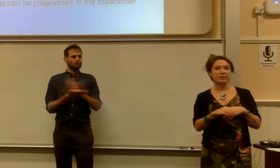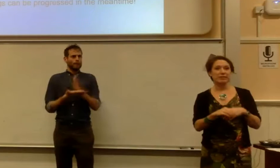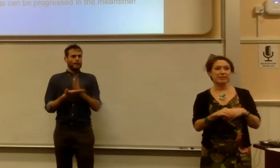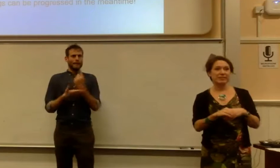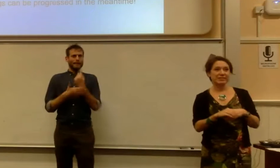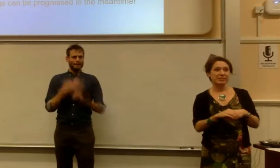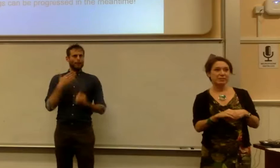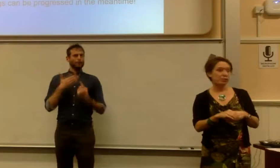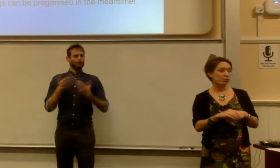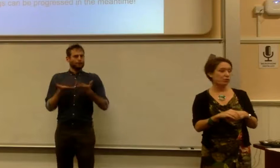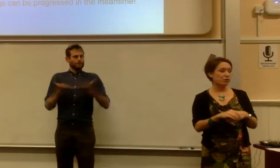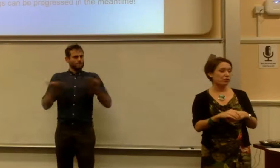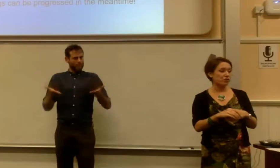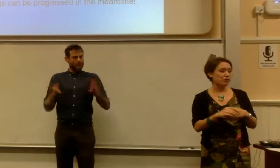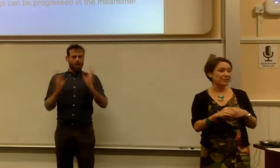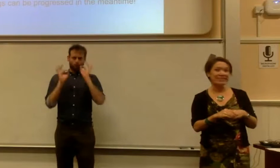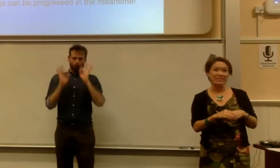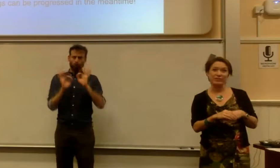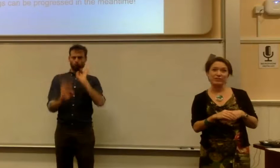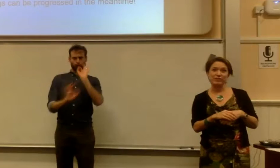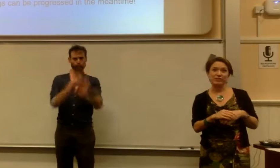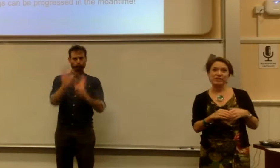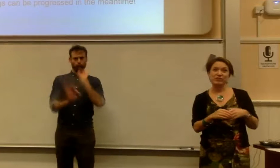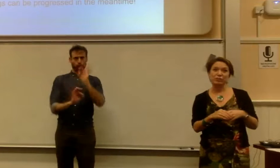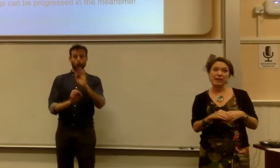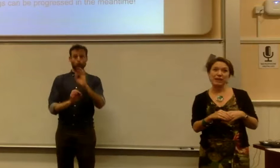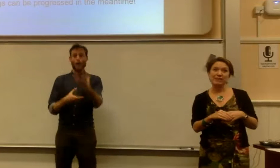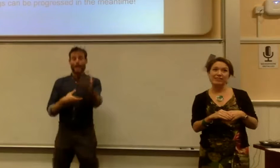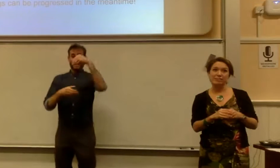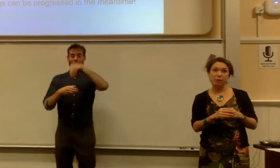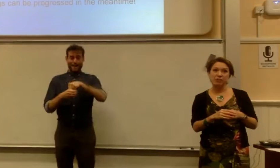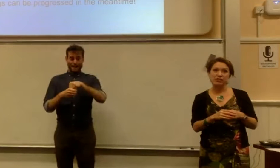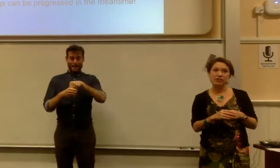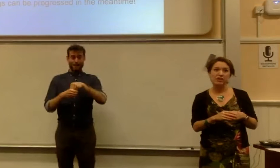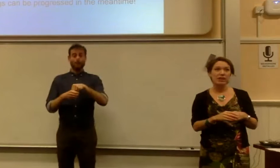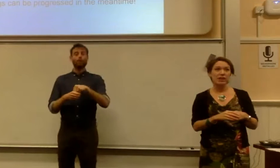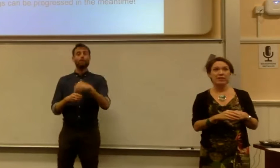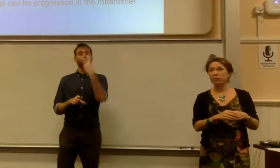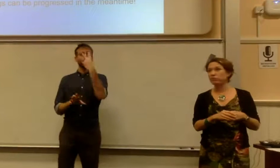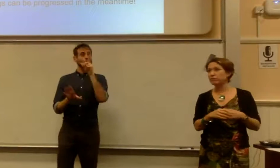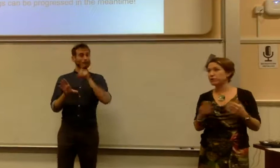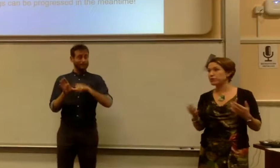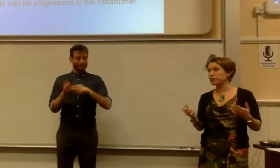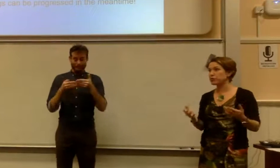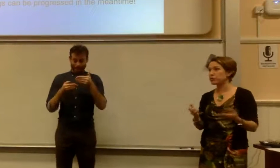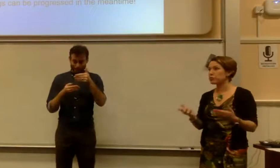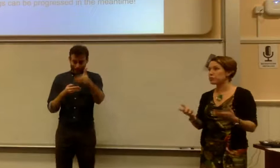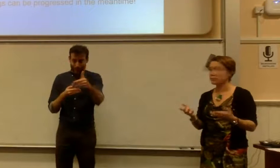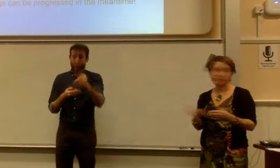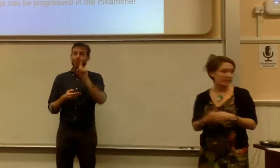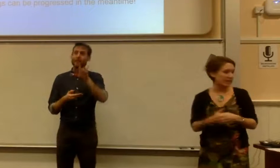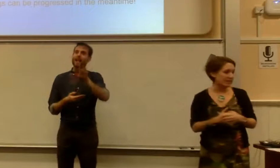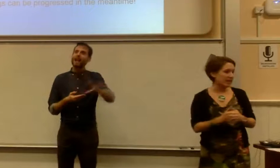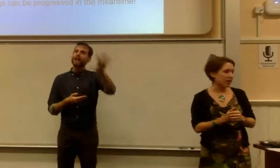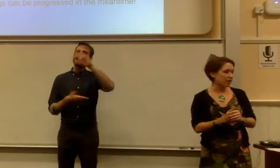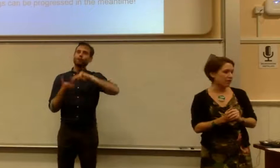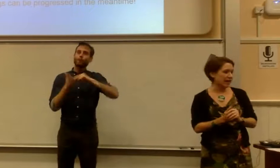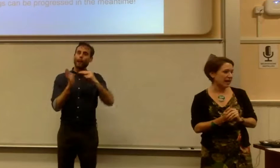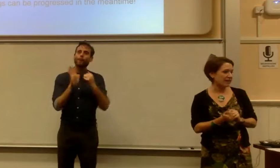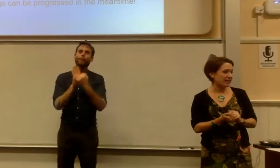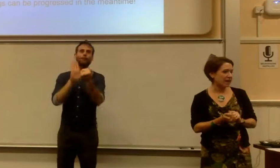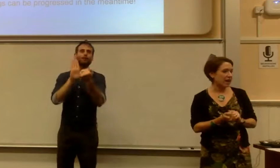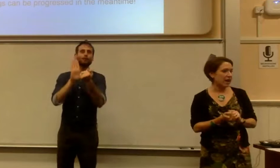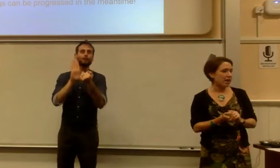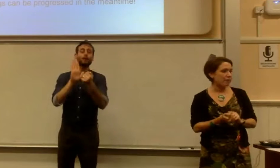Applicants will be expected to be on the group for 2 years until the first national plan is published, and then we'll review the group and what's needed